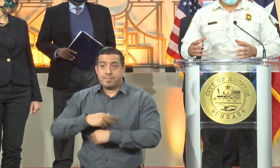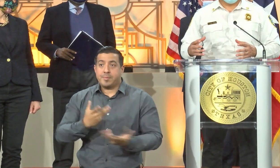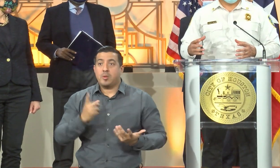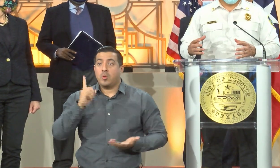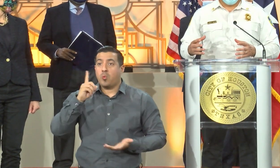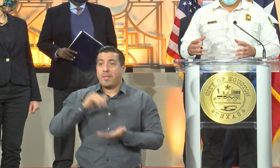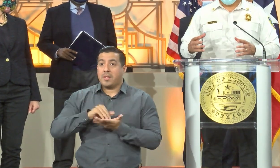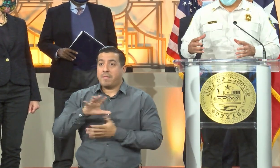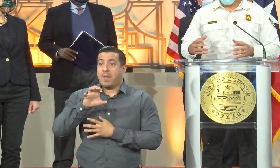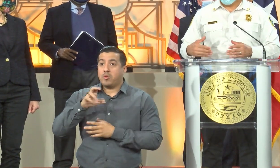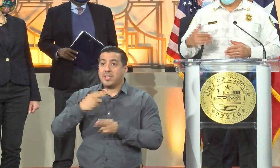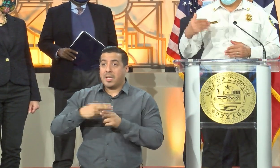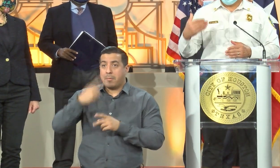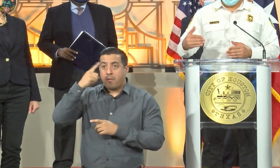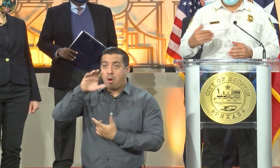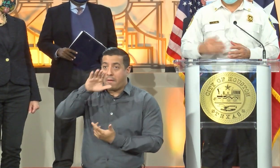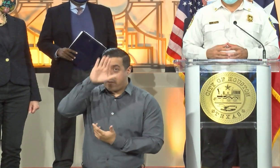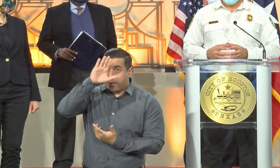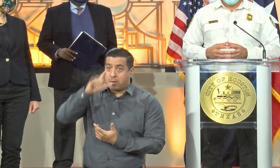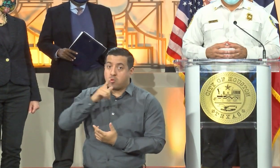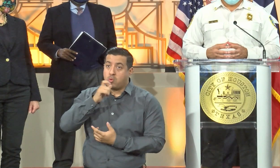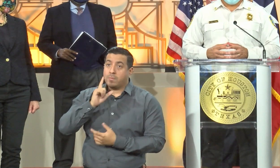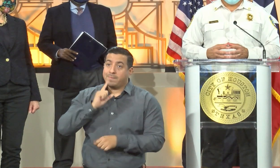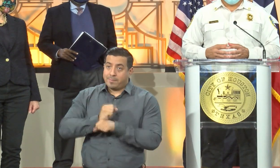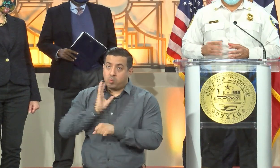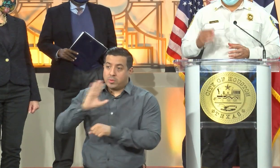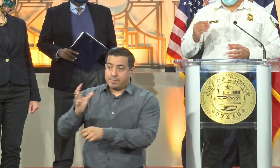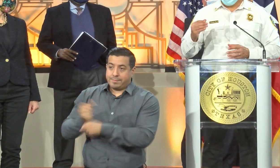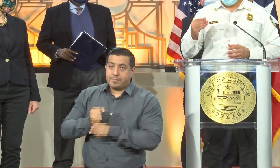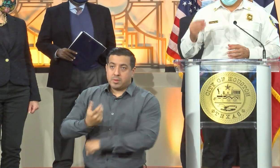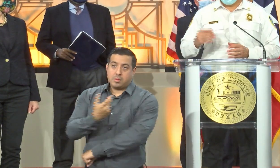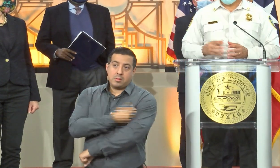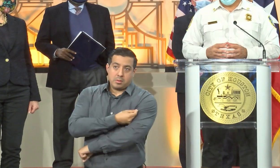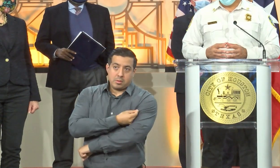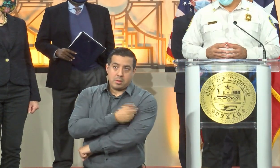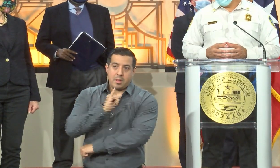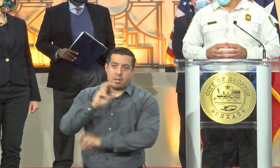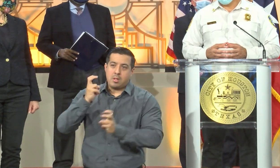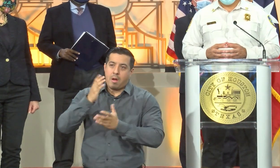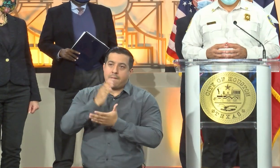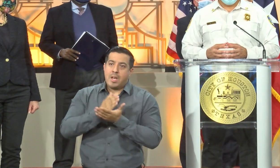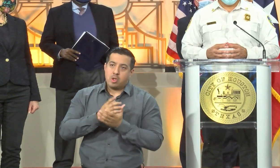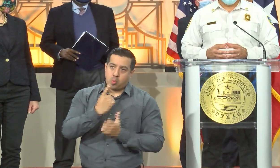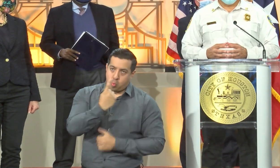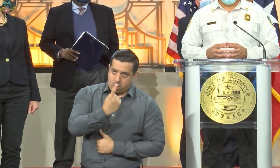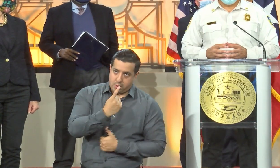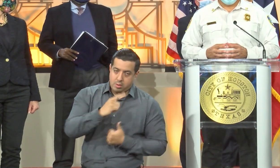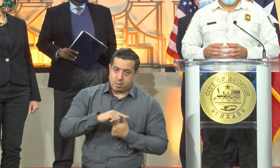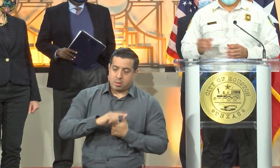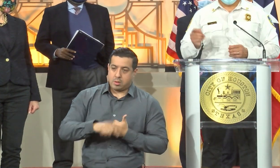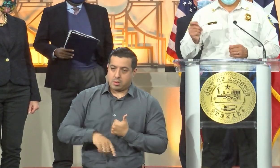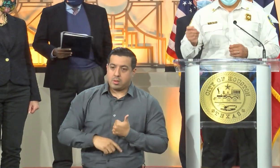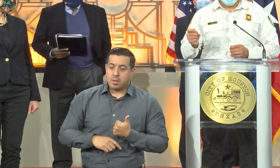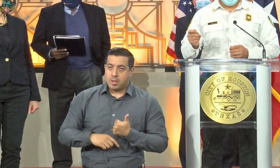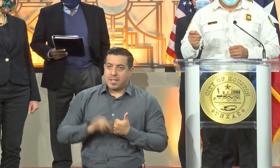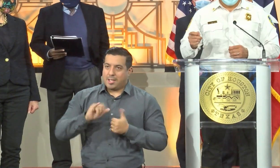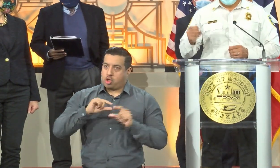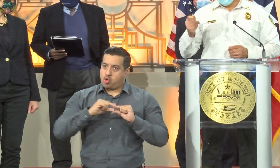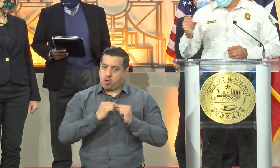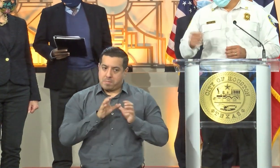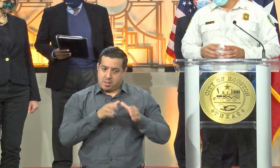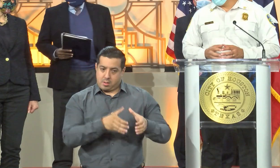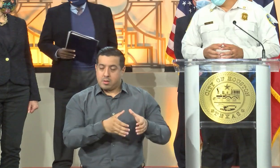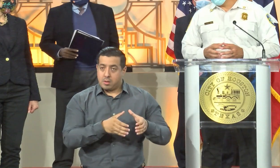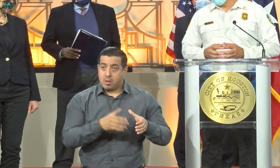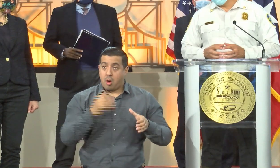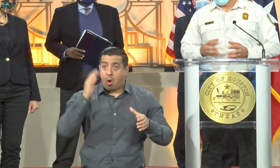1,500 names for firefighters to receive the vaccine as part of the Phase 1 Alpha group.